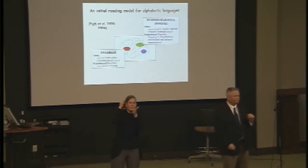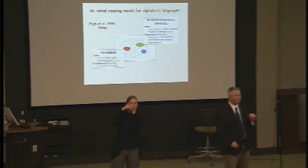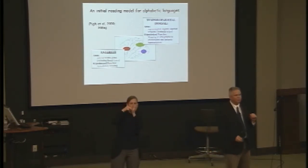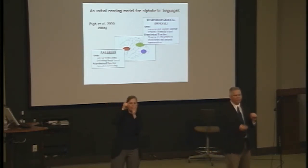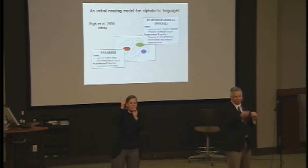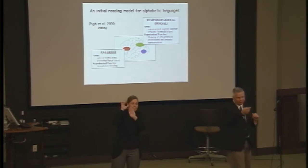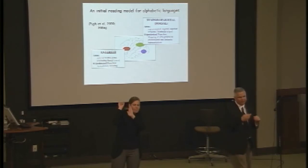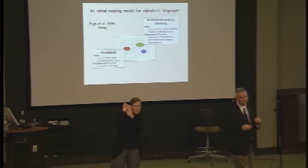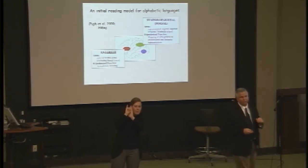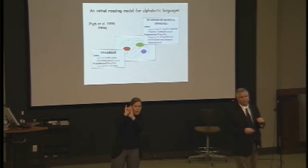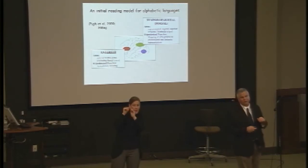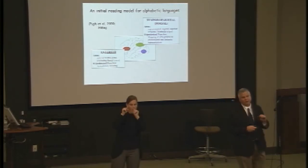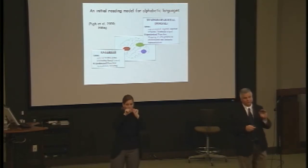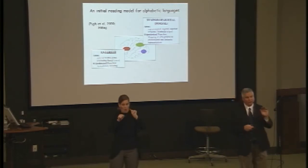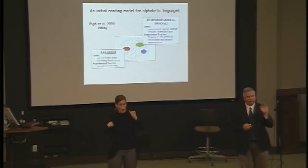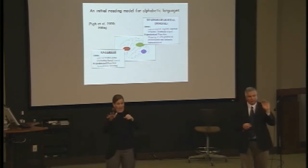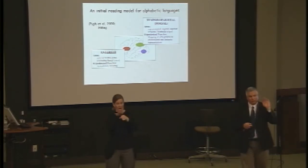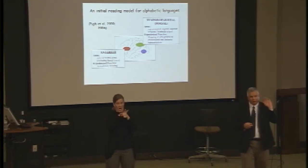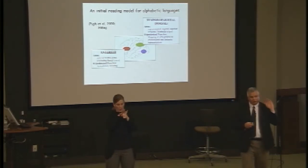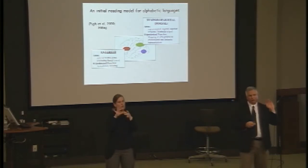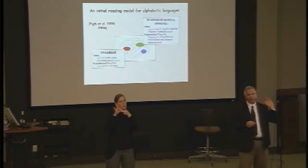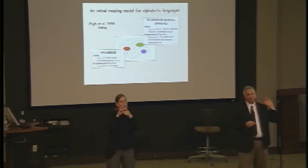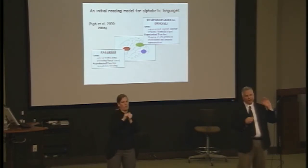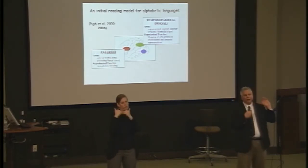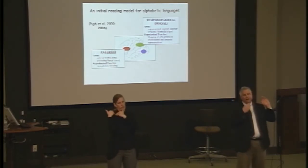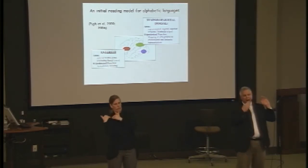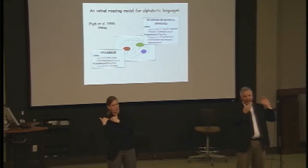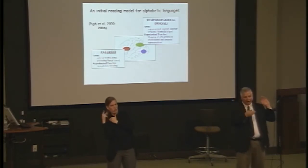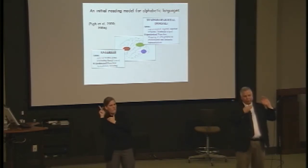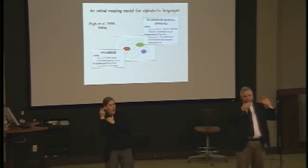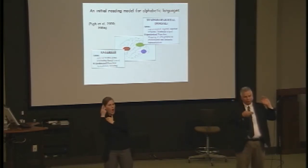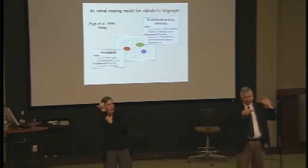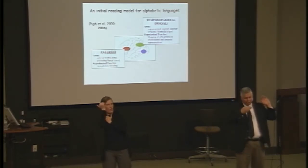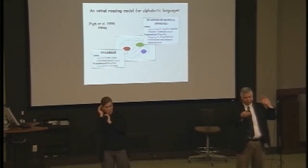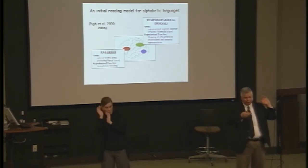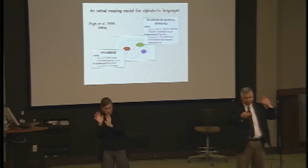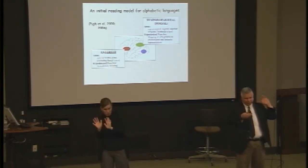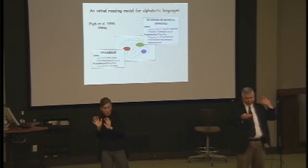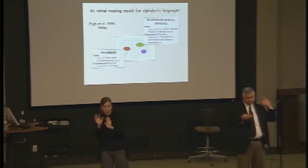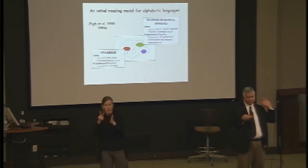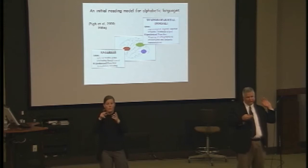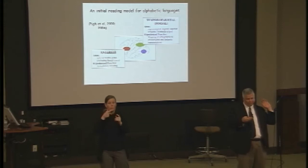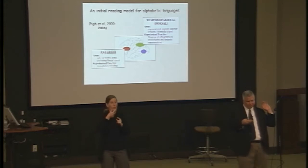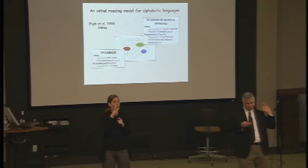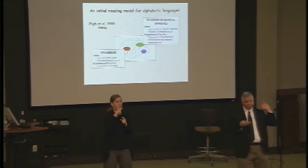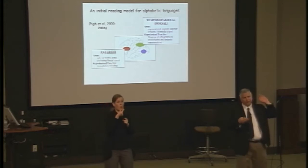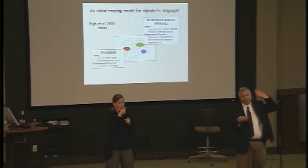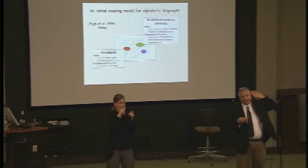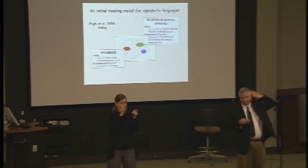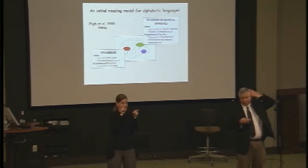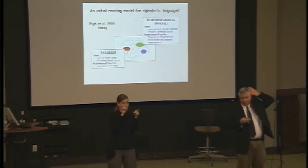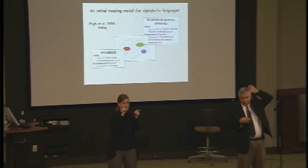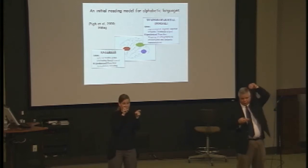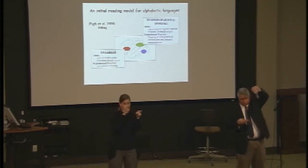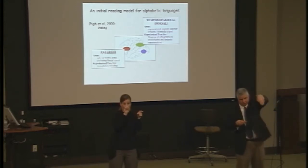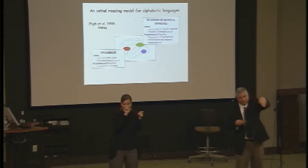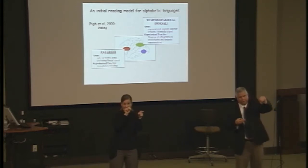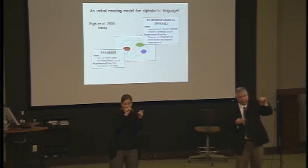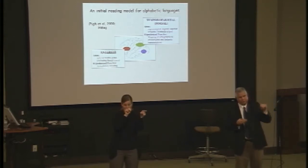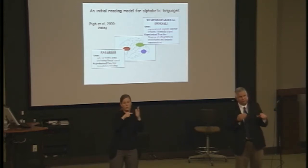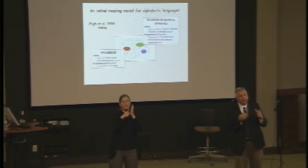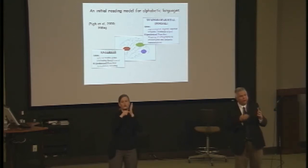analytic. Guinevere had some studies as well showing that actual phonological awareness tests engage the